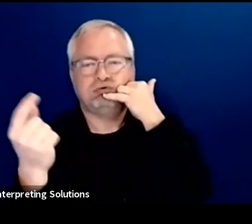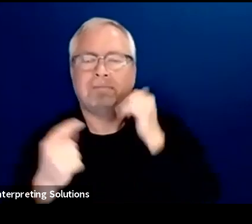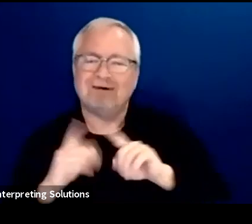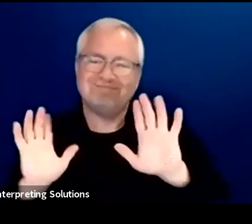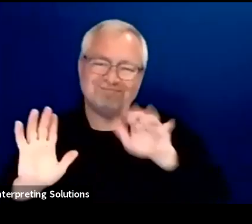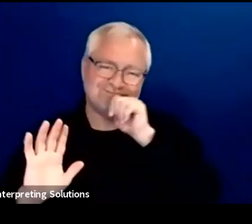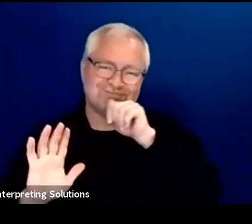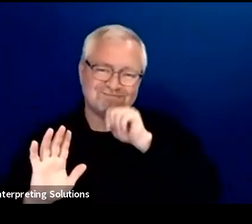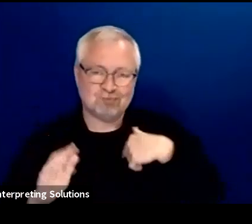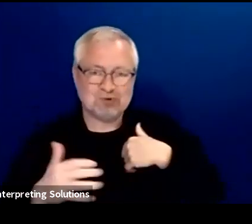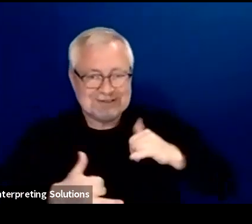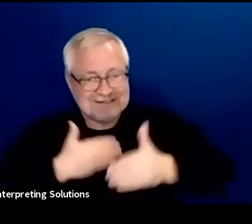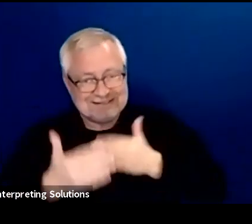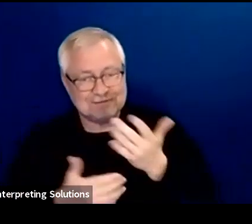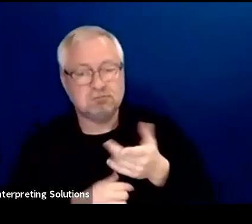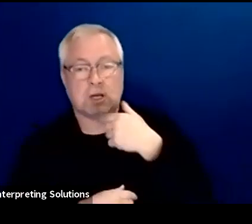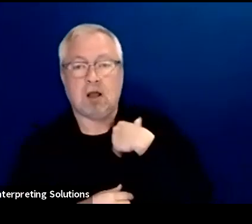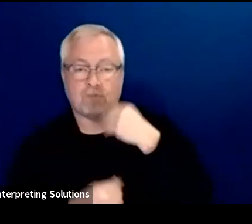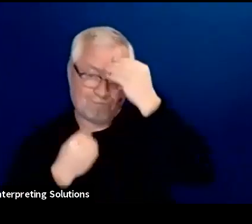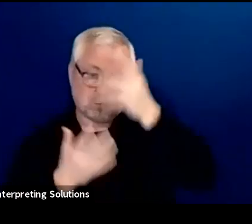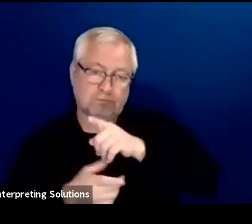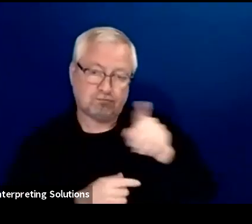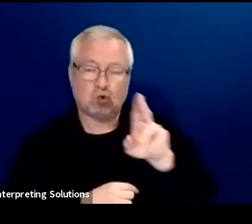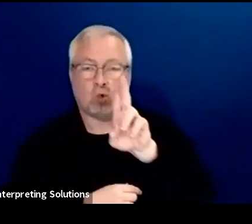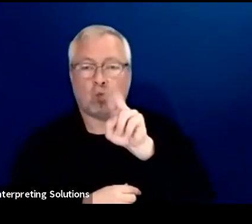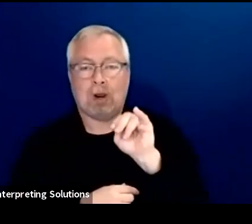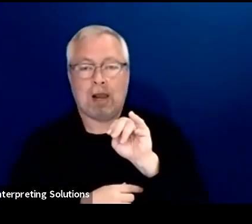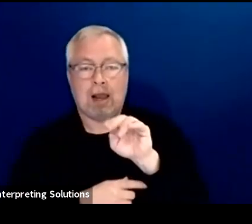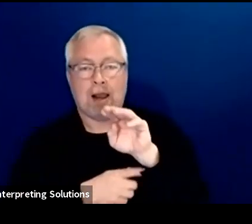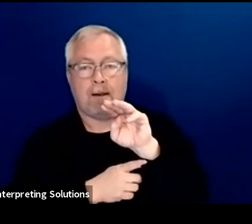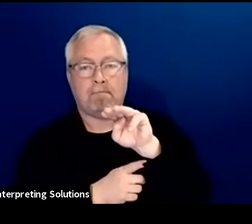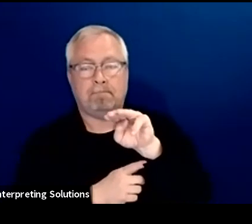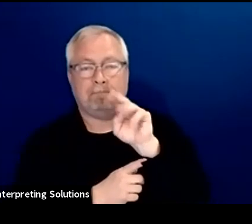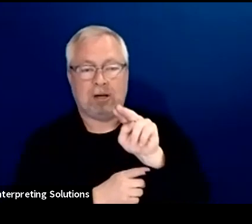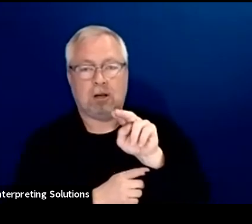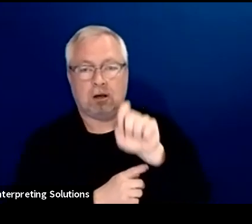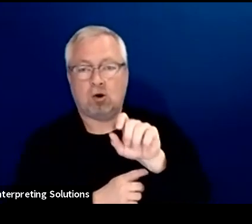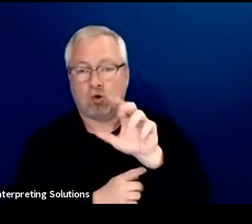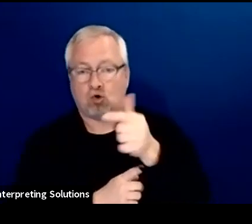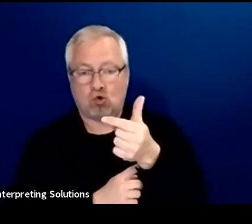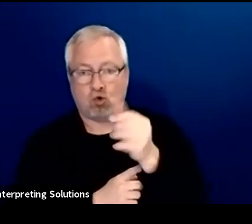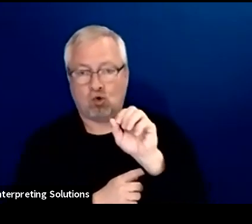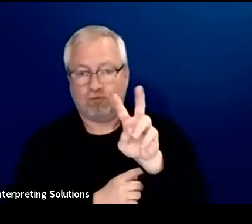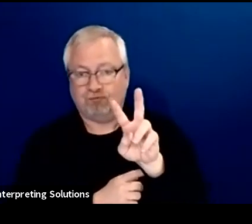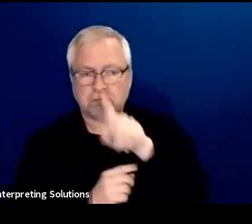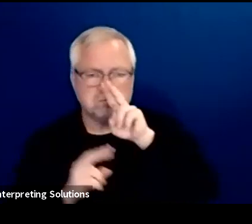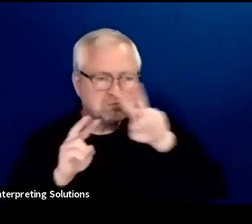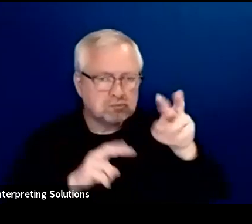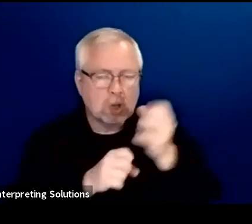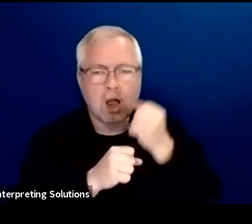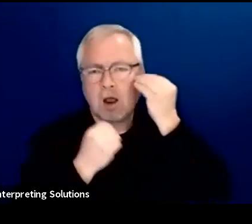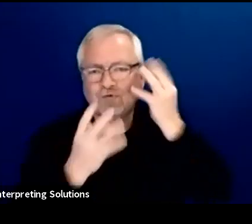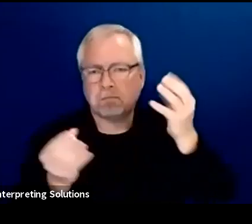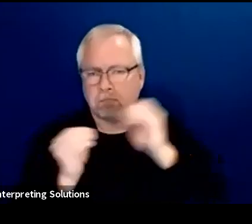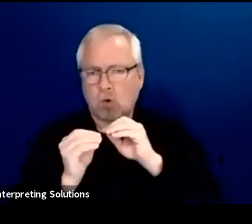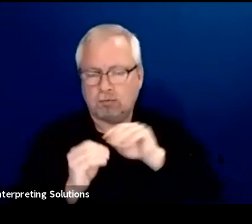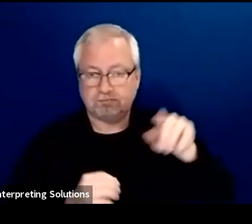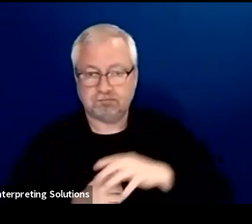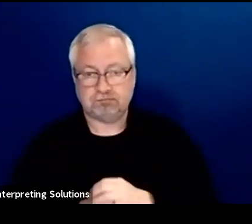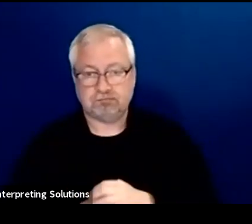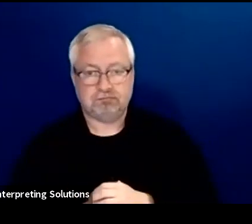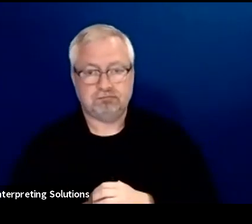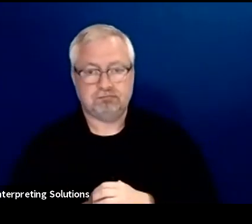best place to start. We update those FAQs daily, and we really ask people to start there. And if your friend